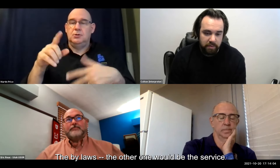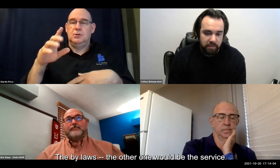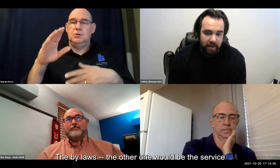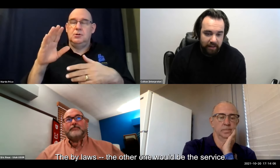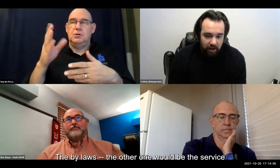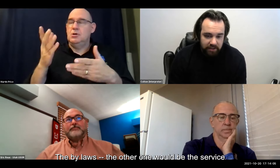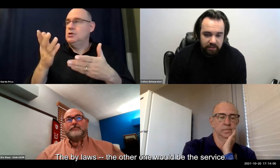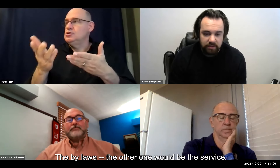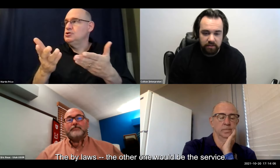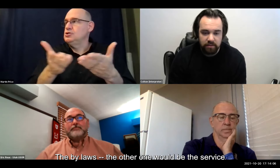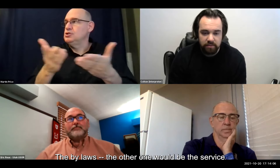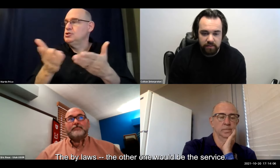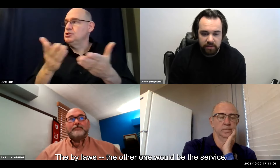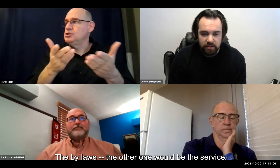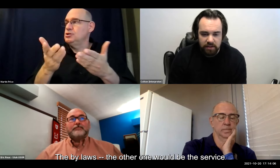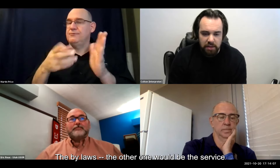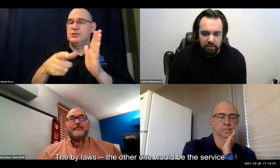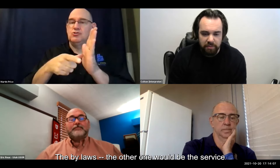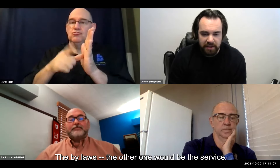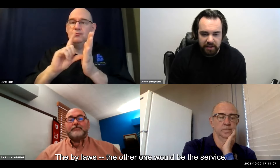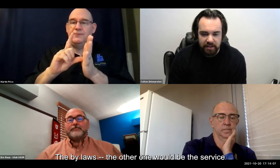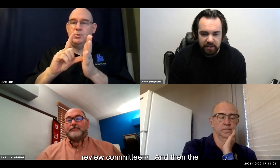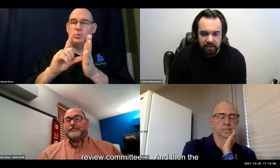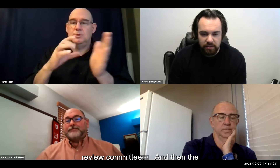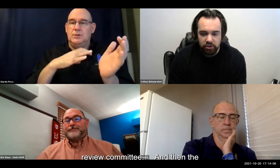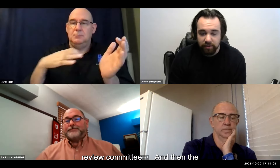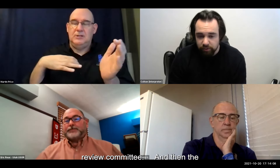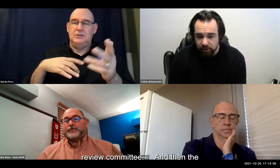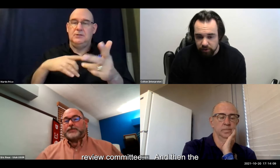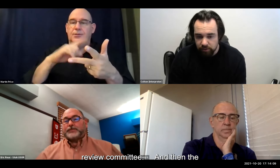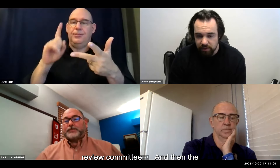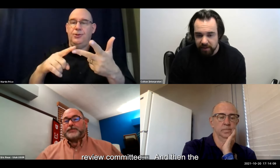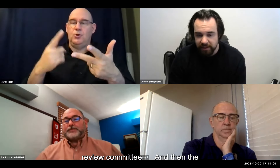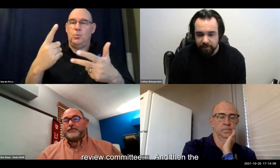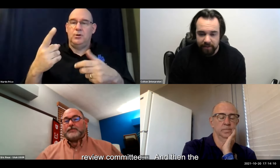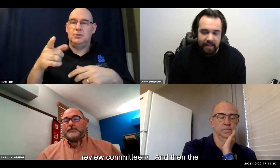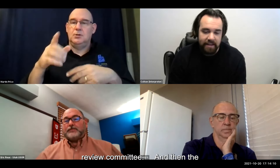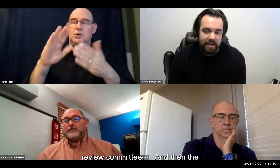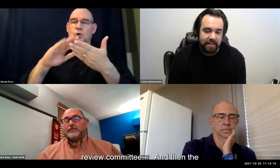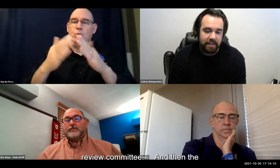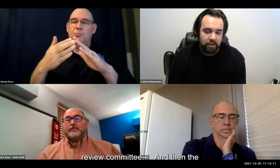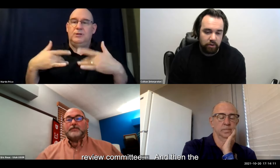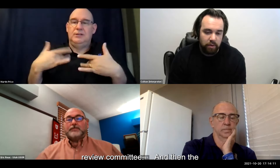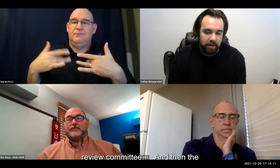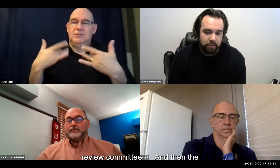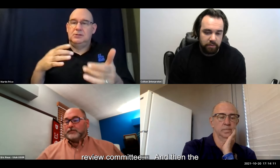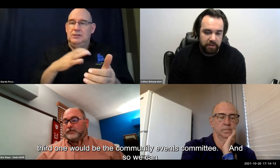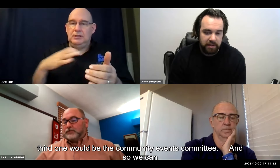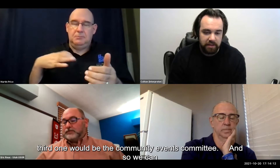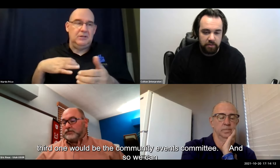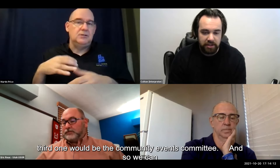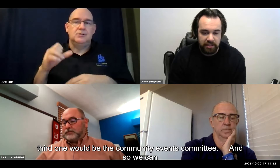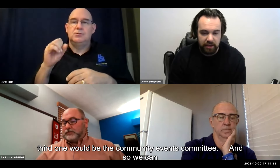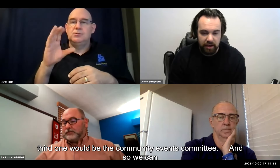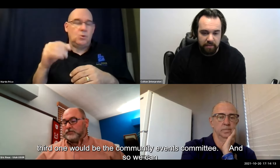One would be the bylaws. The other one would be the service review committee. And then the third one would be